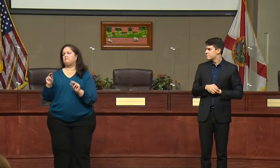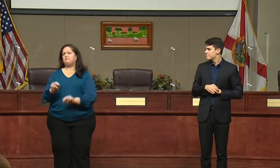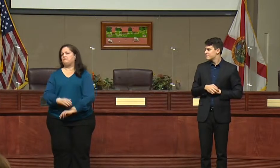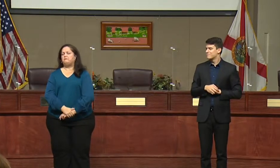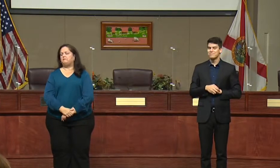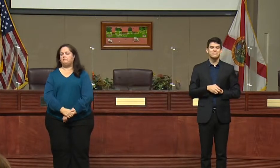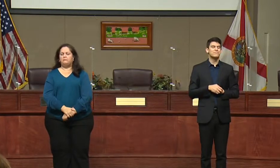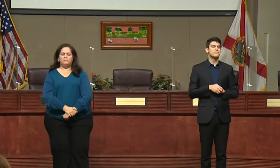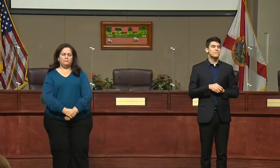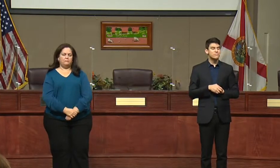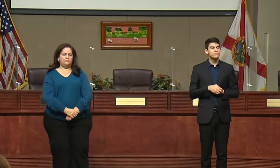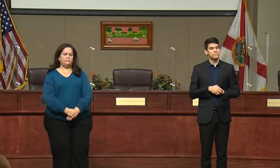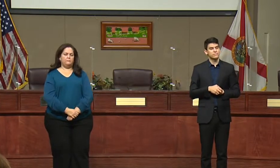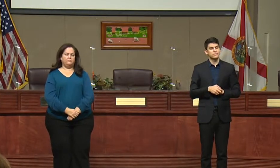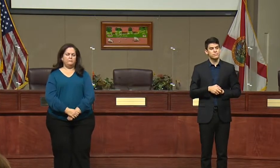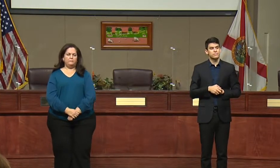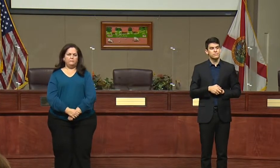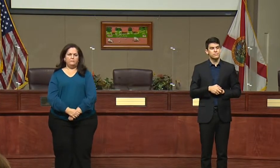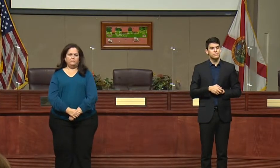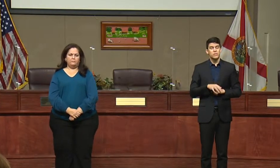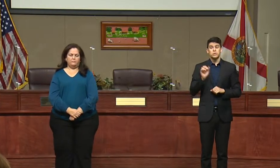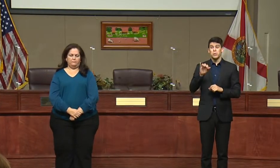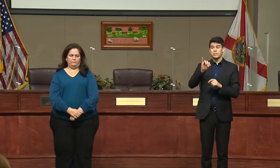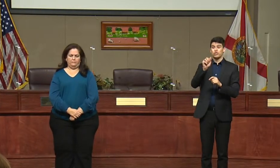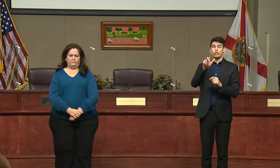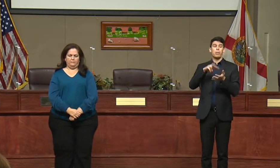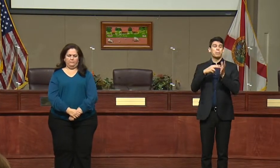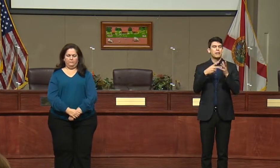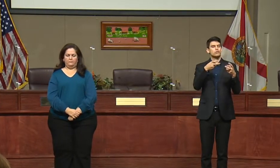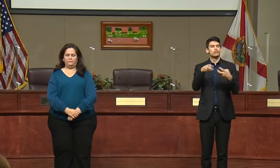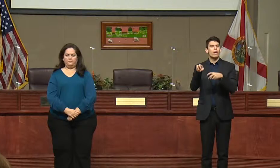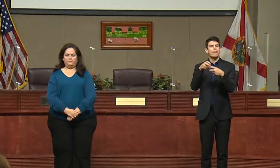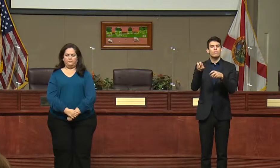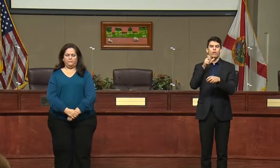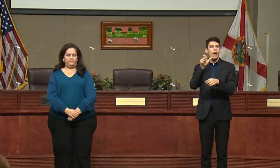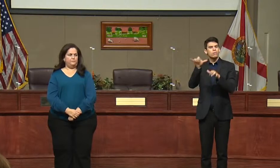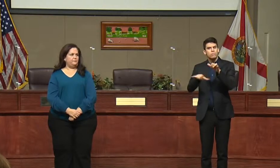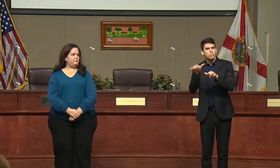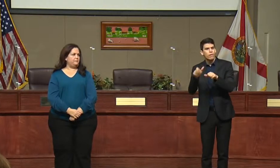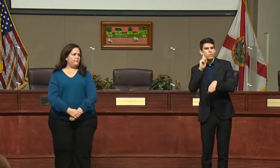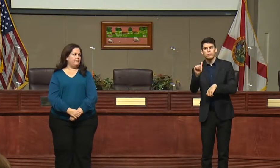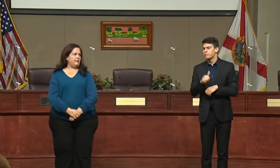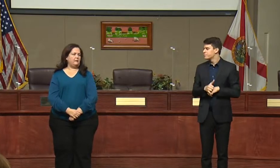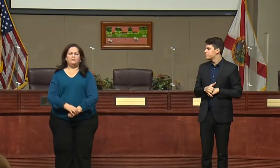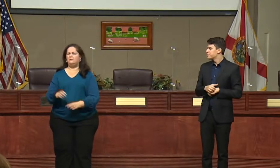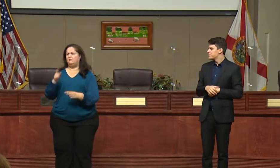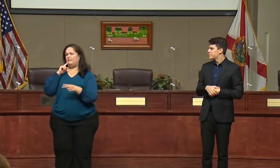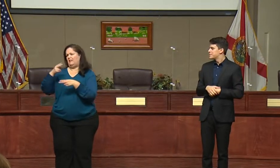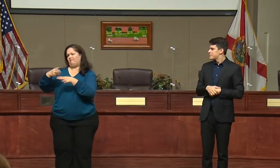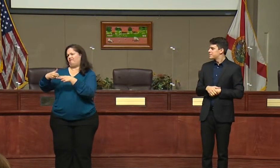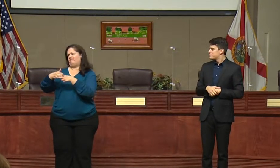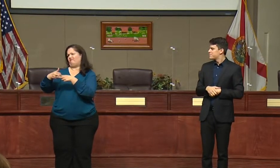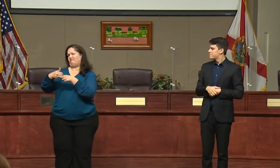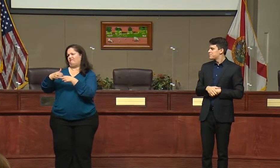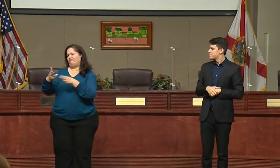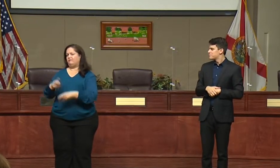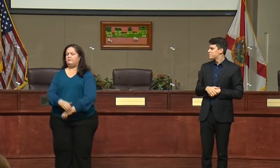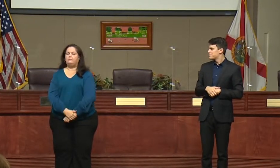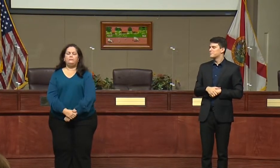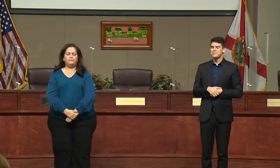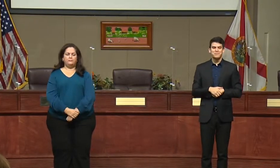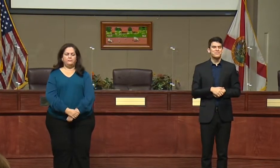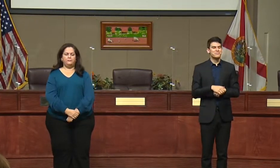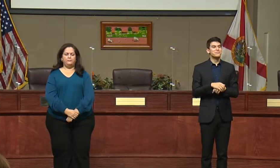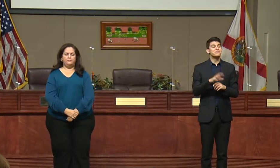it's a transitory environment. Es un ambiente transitorio o de transición. So